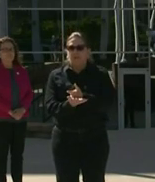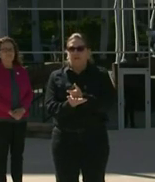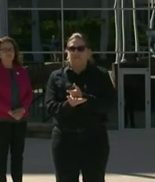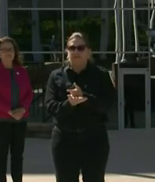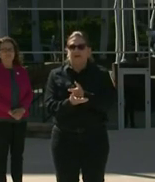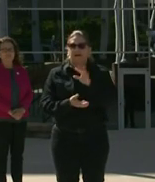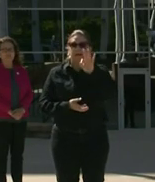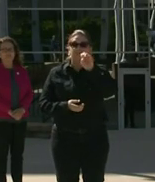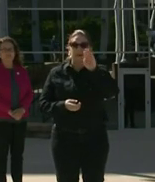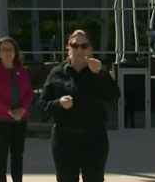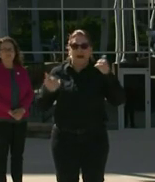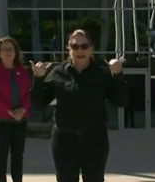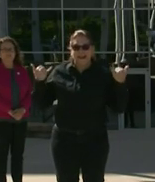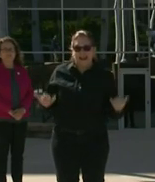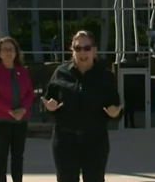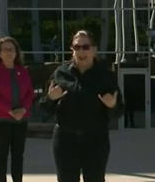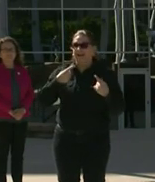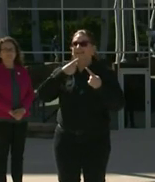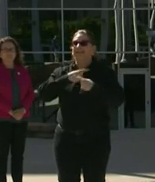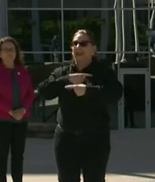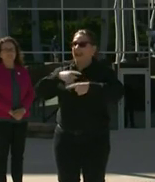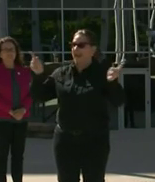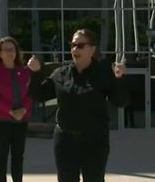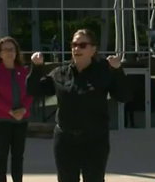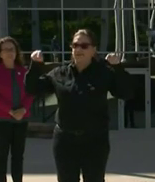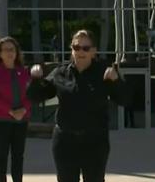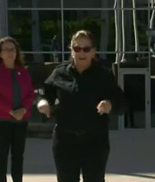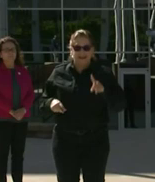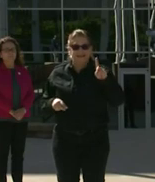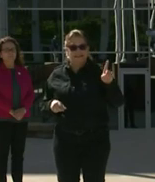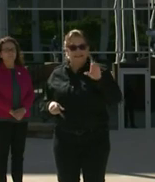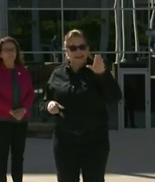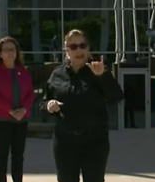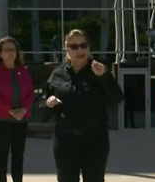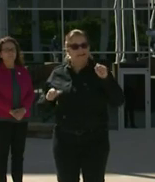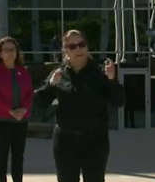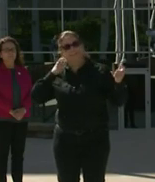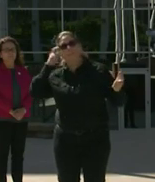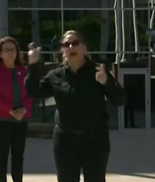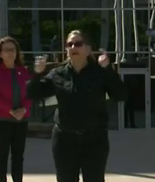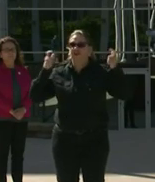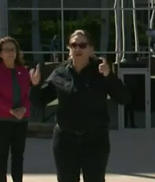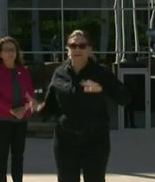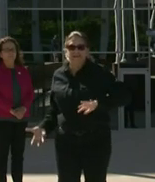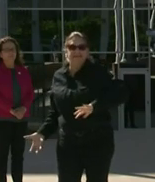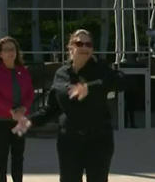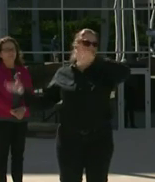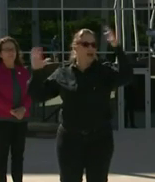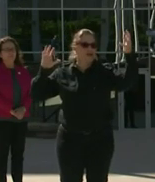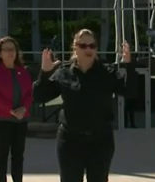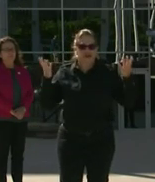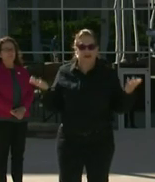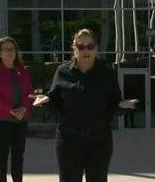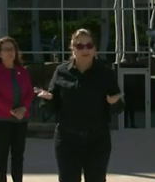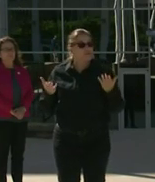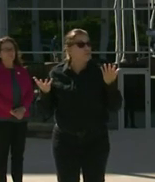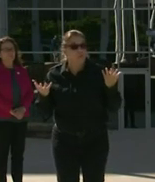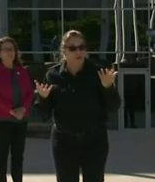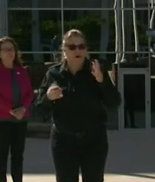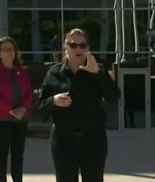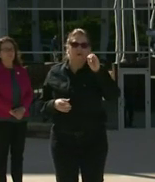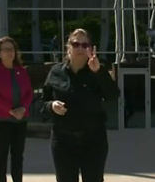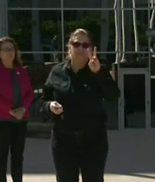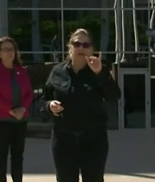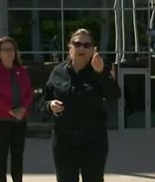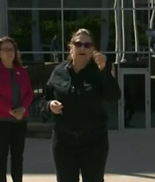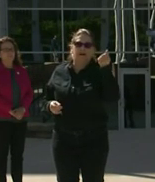as a result of the impacts of COVID-19. What does this mean? Well, this declaration authorizes the federal government